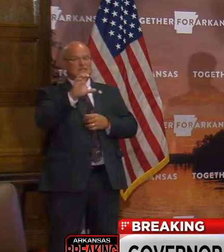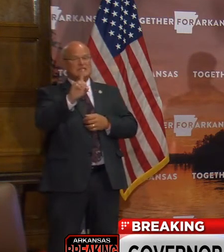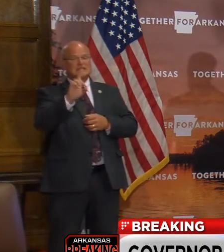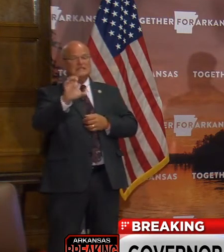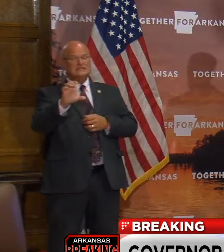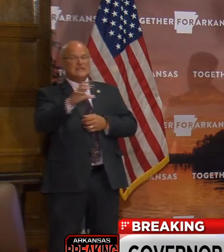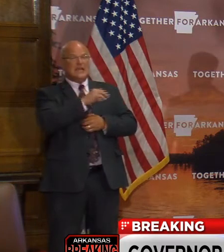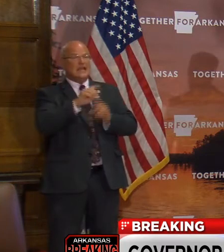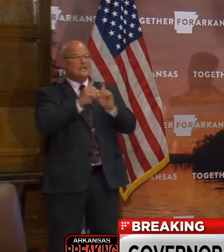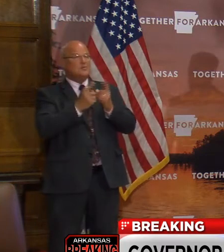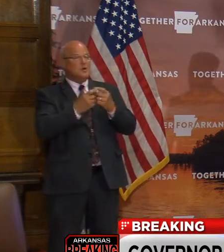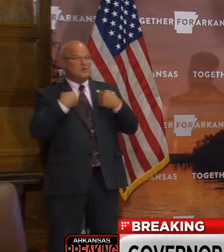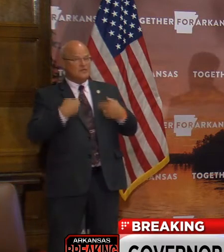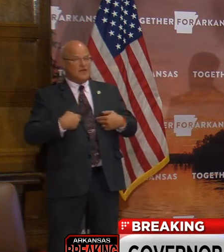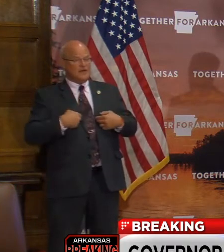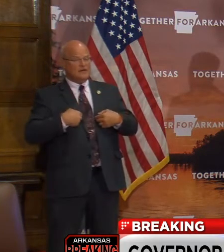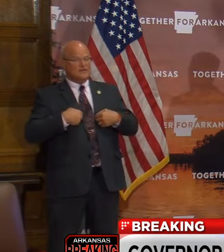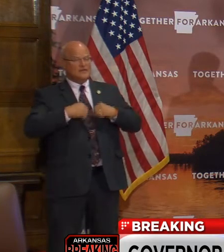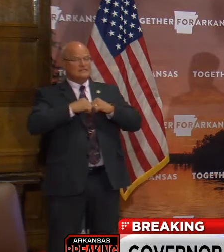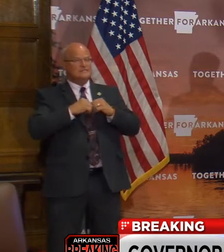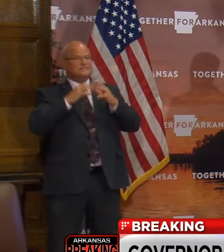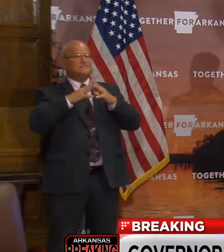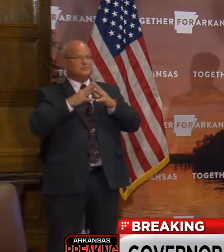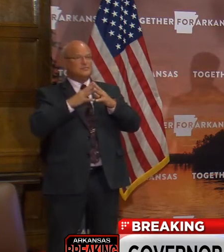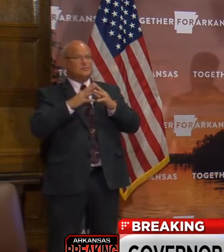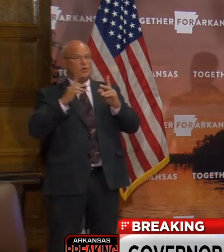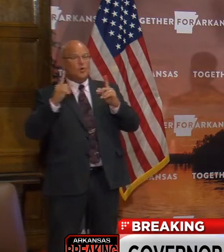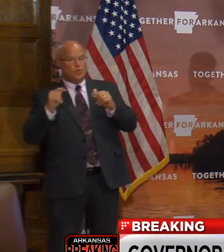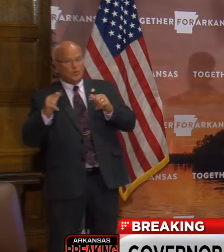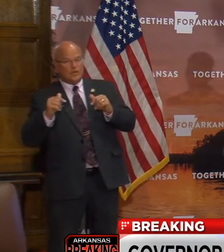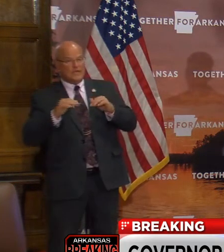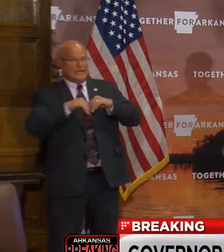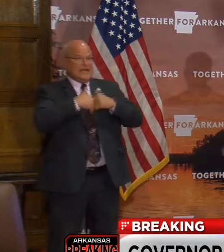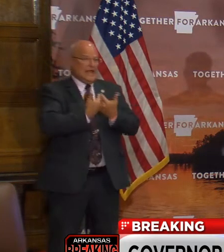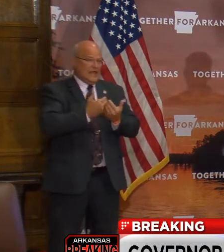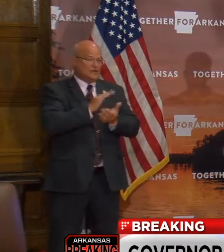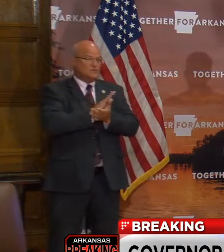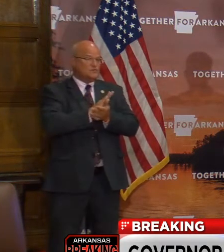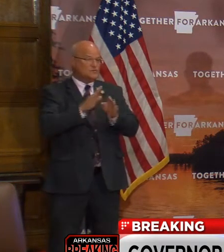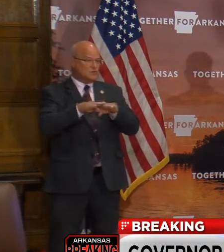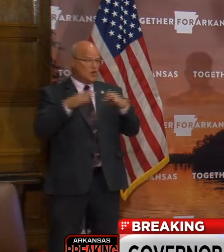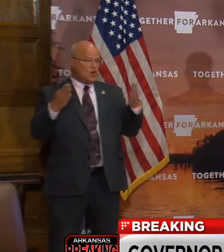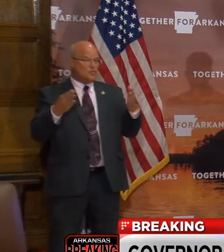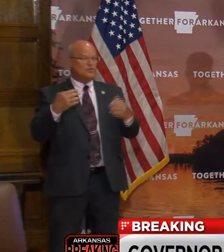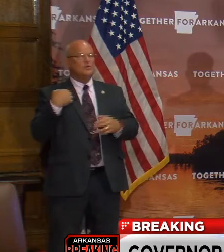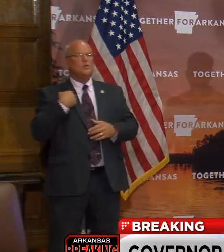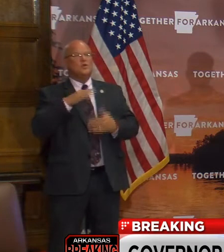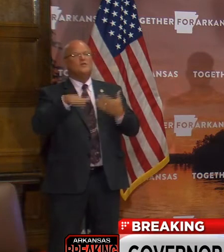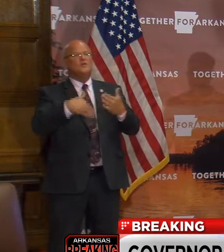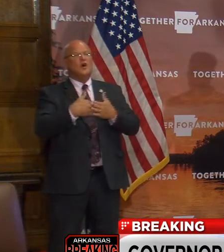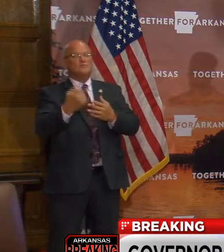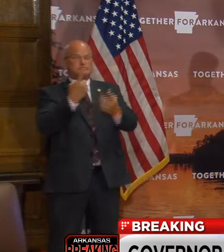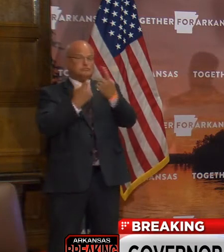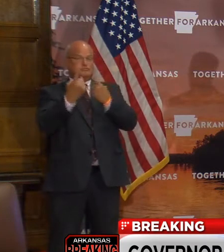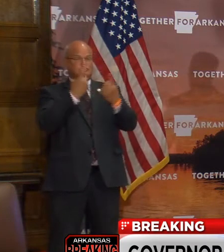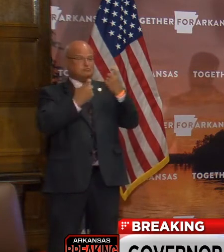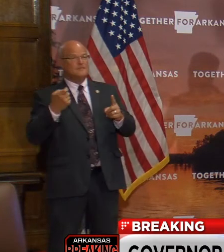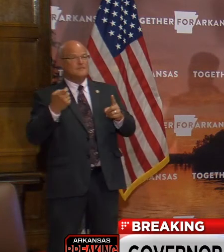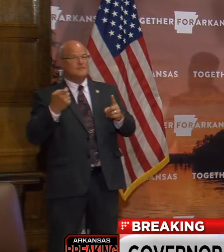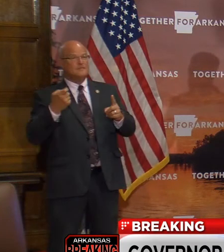established guidelines for when and how schools should reopen, we have all received questions